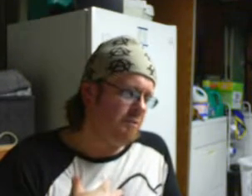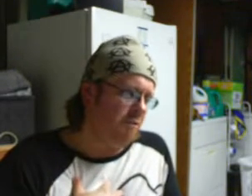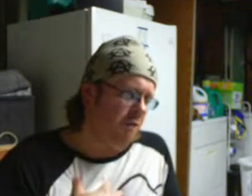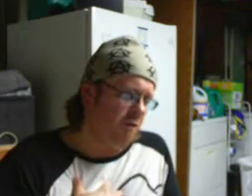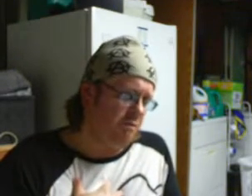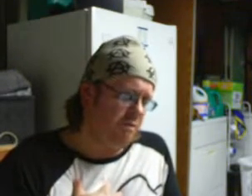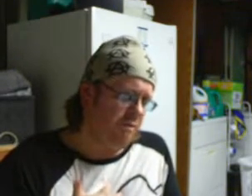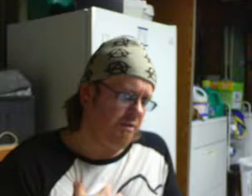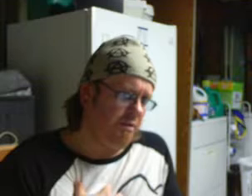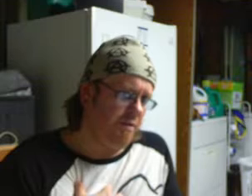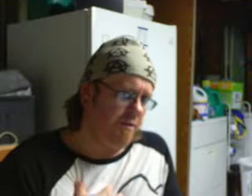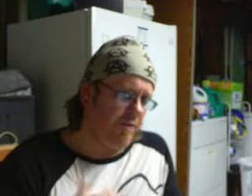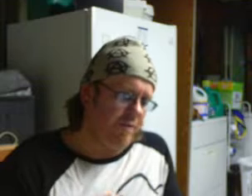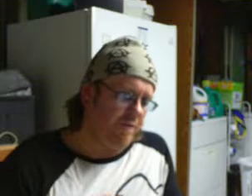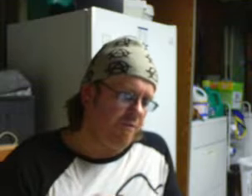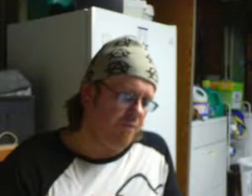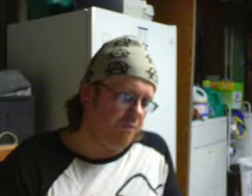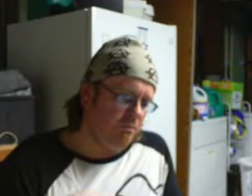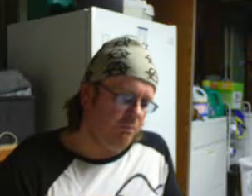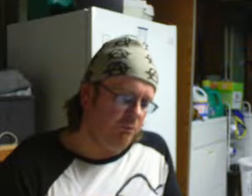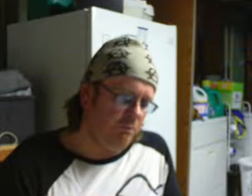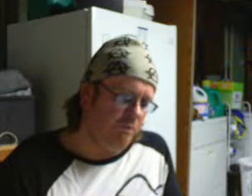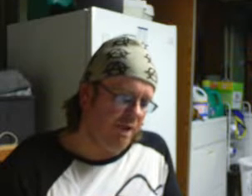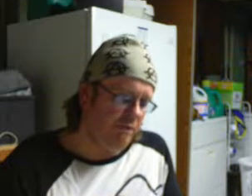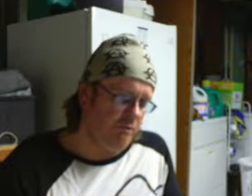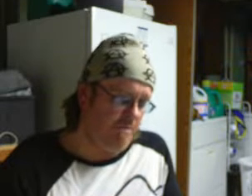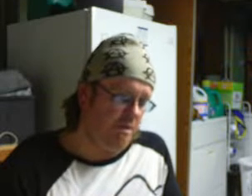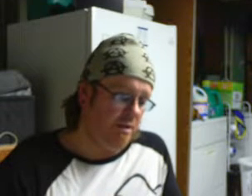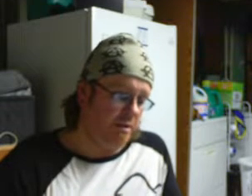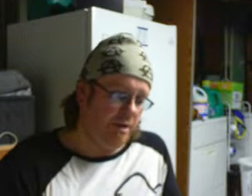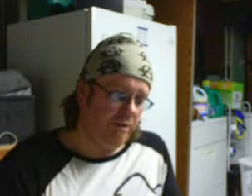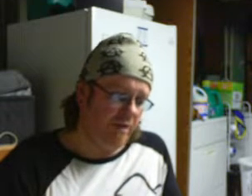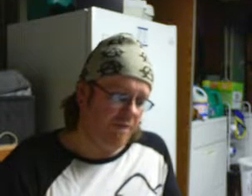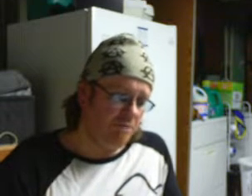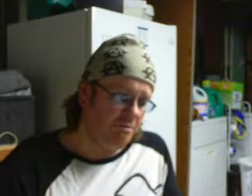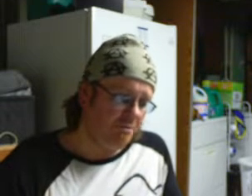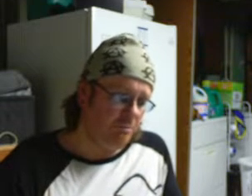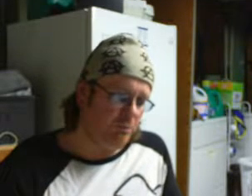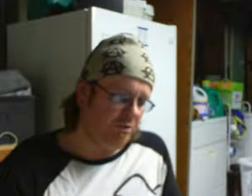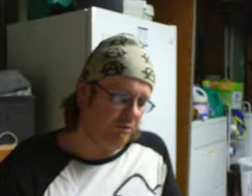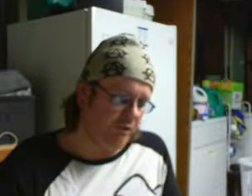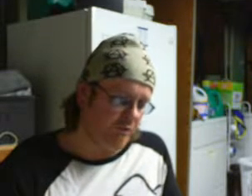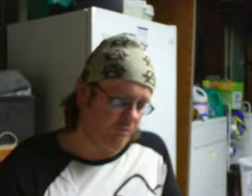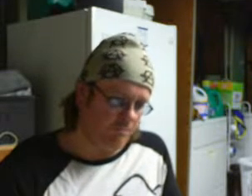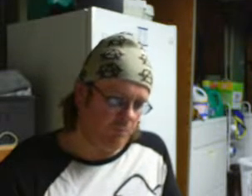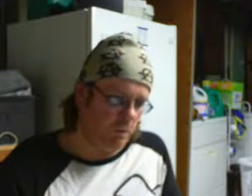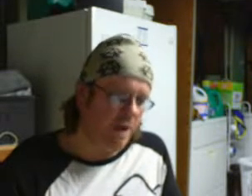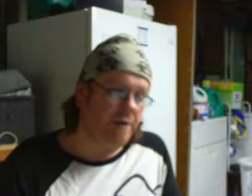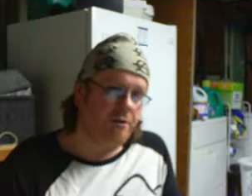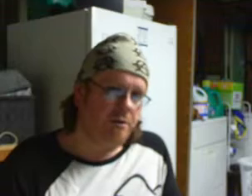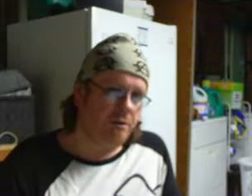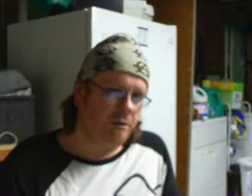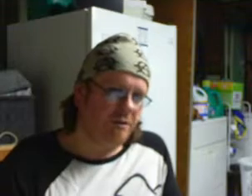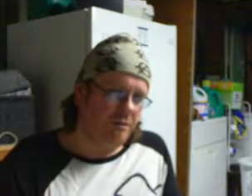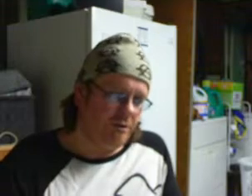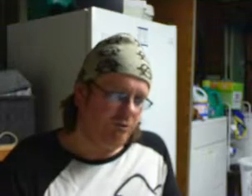off in a very tumultuous fashion. He's having political dissidents quiet. He's